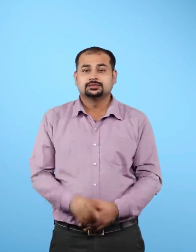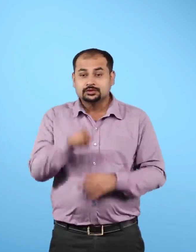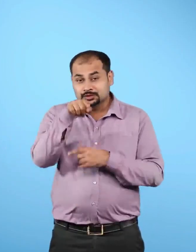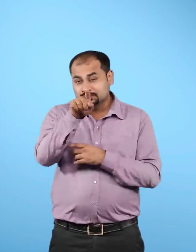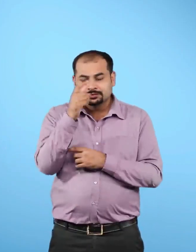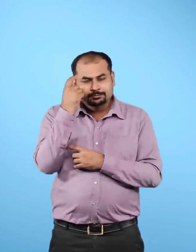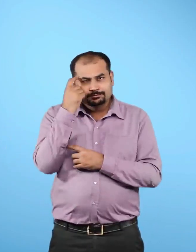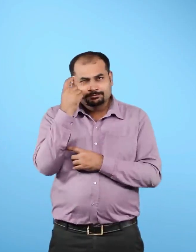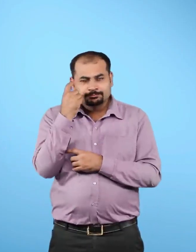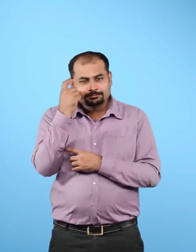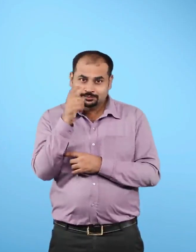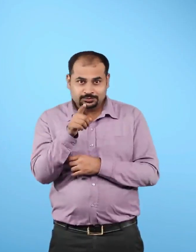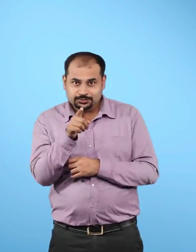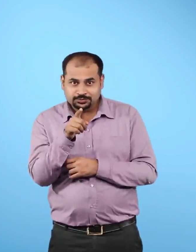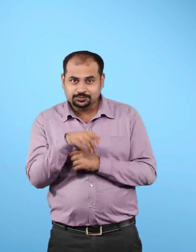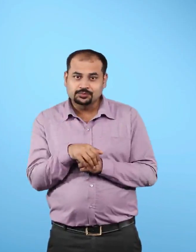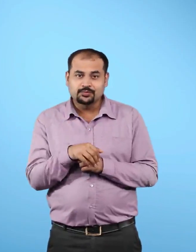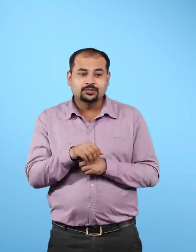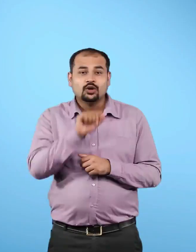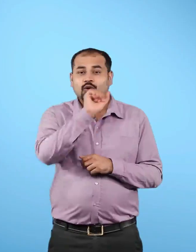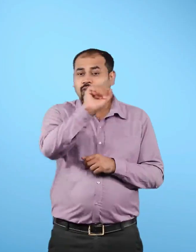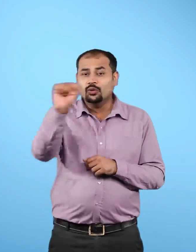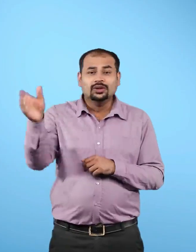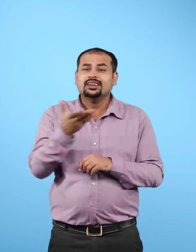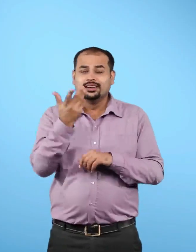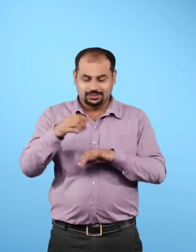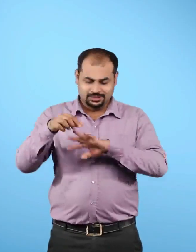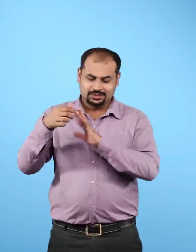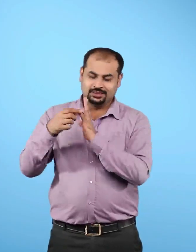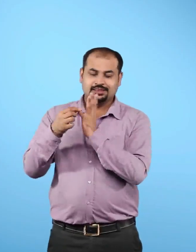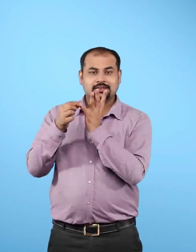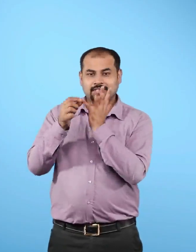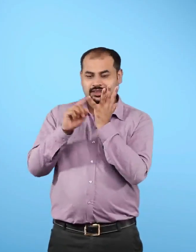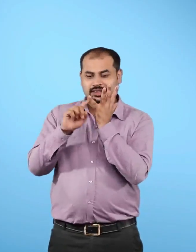Guess how many such frogs can sit on your little finger?